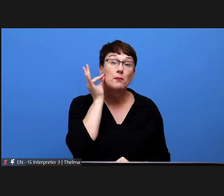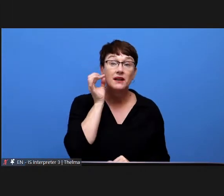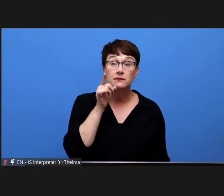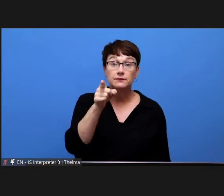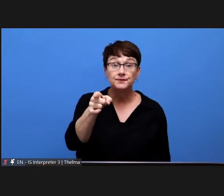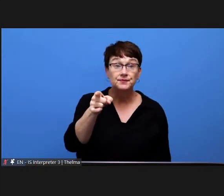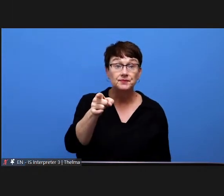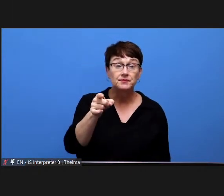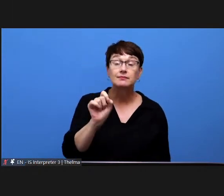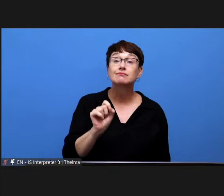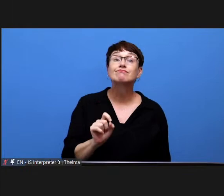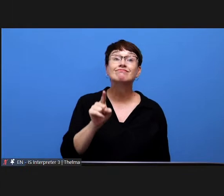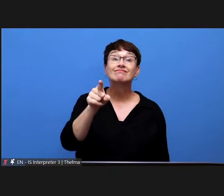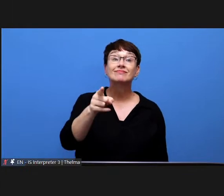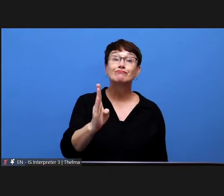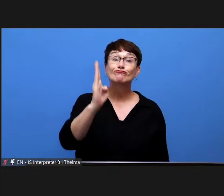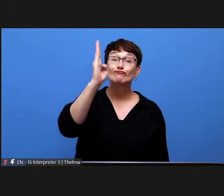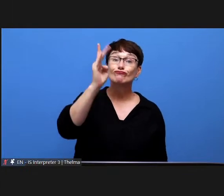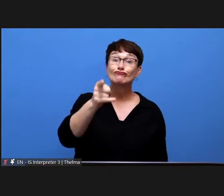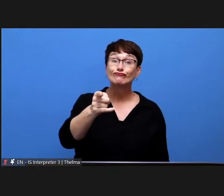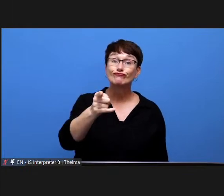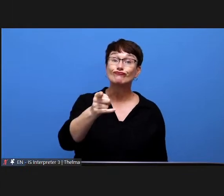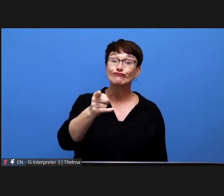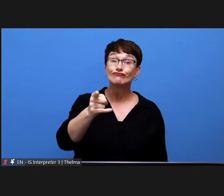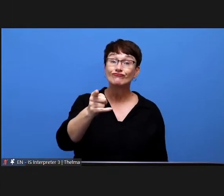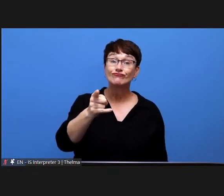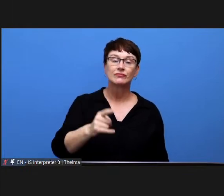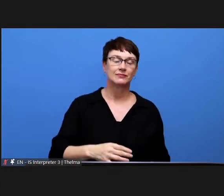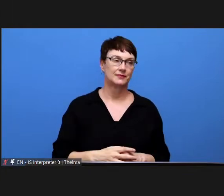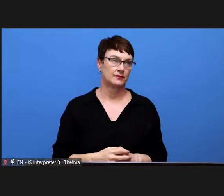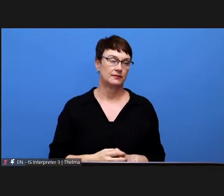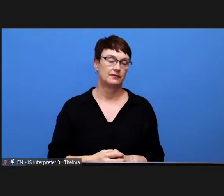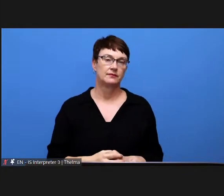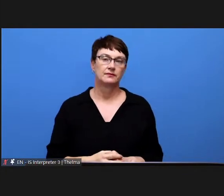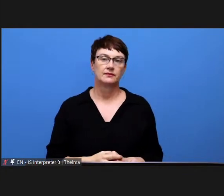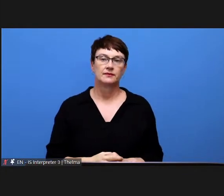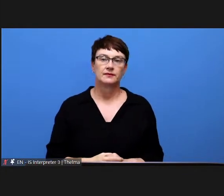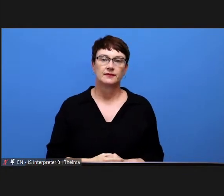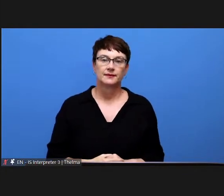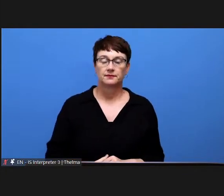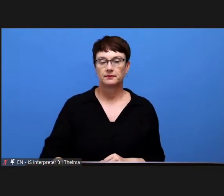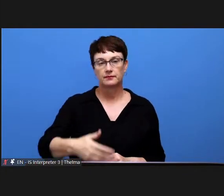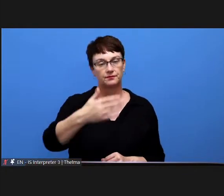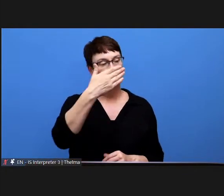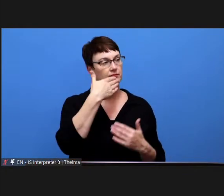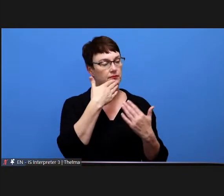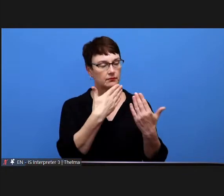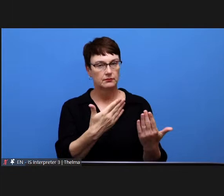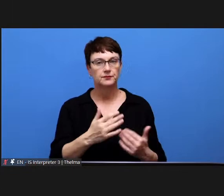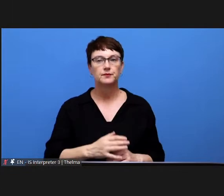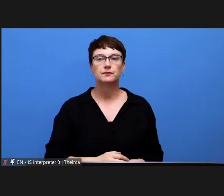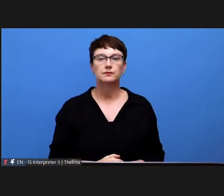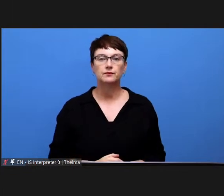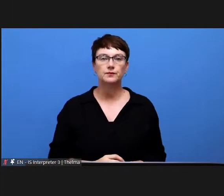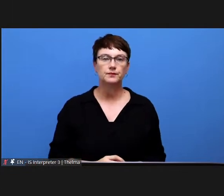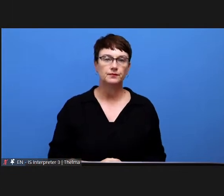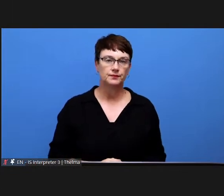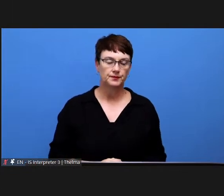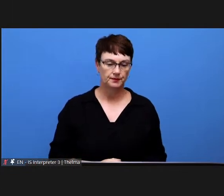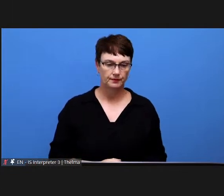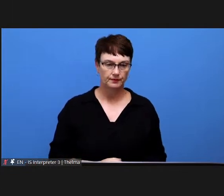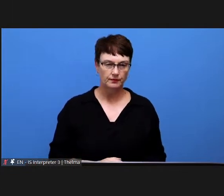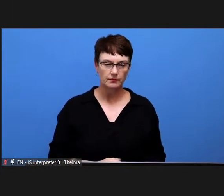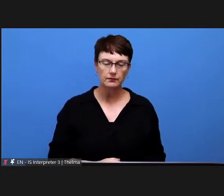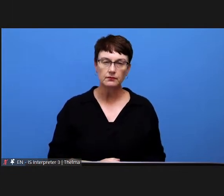Thank you. My name is Mercy Obonyo. representing the network of African National Human